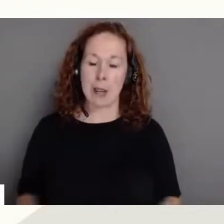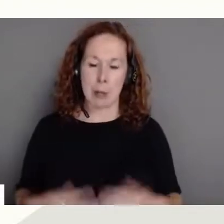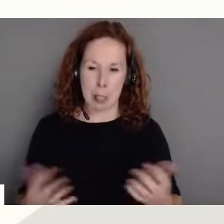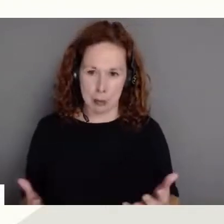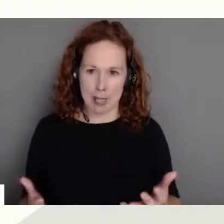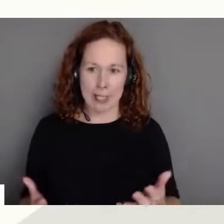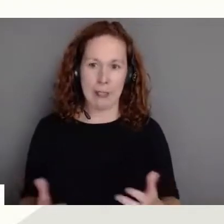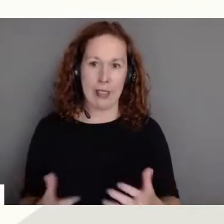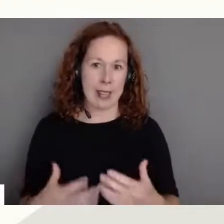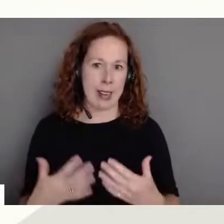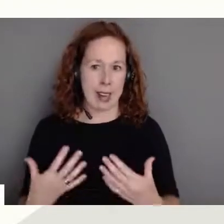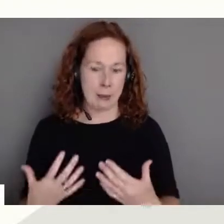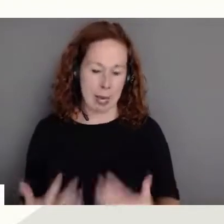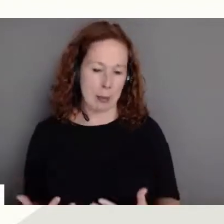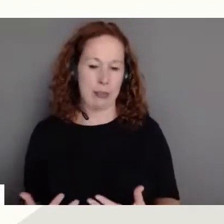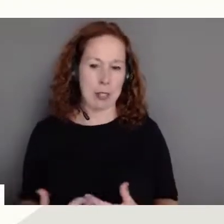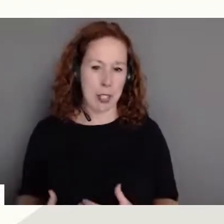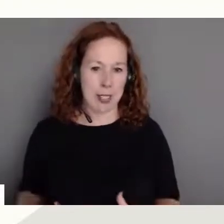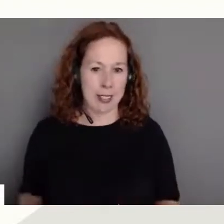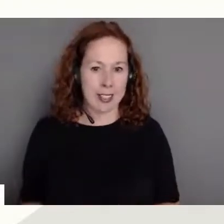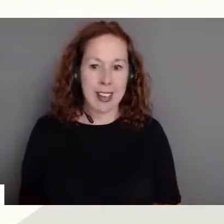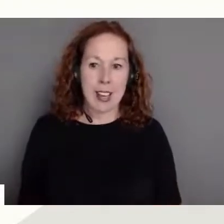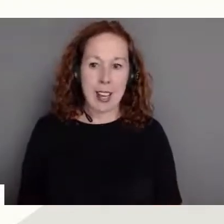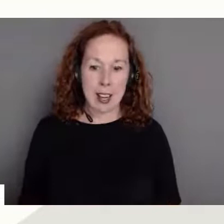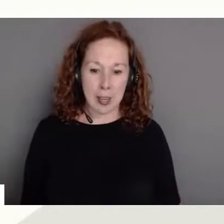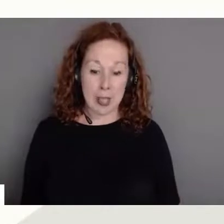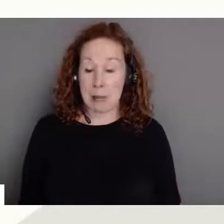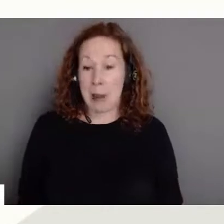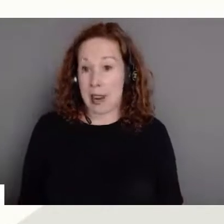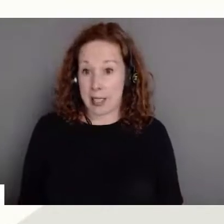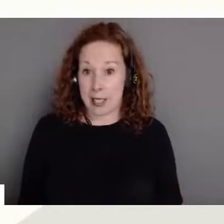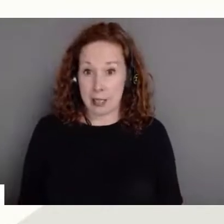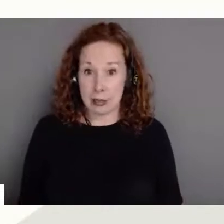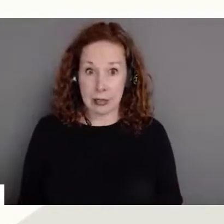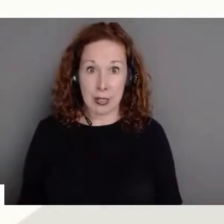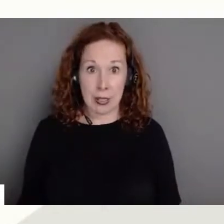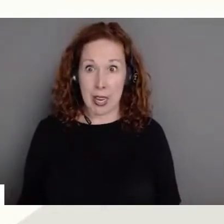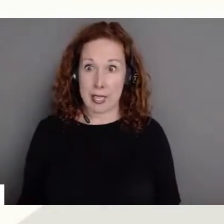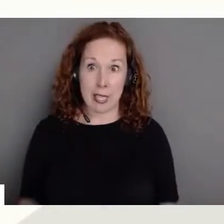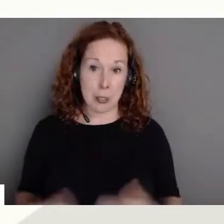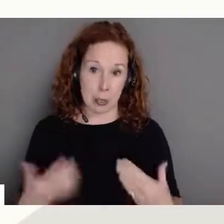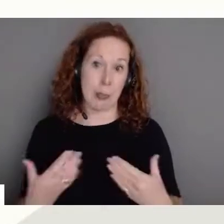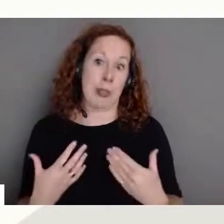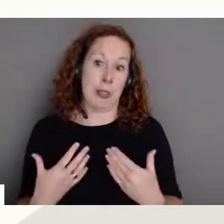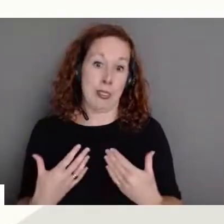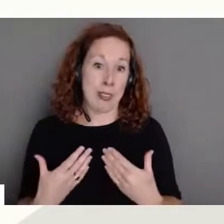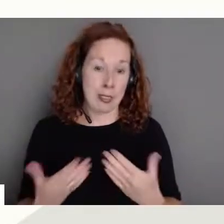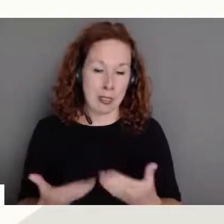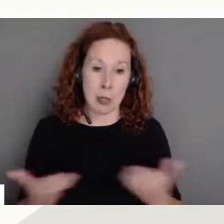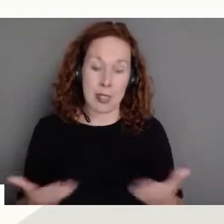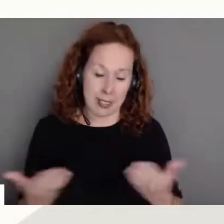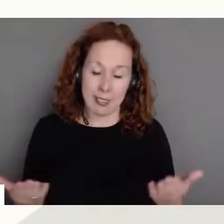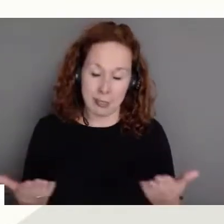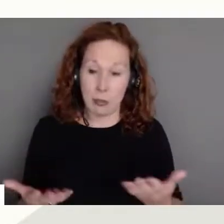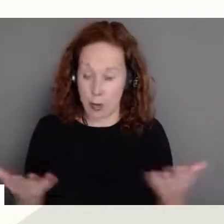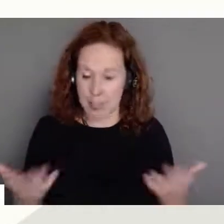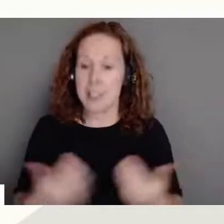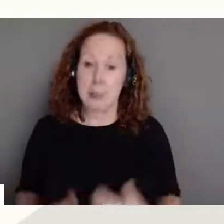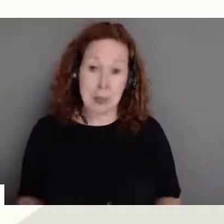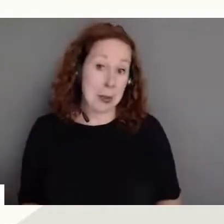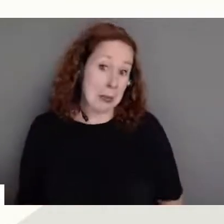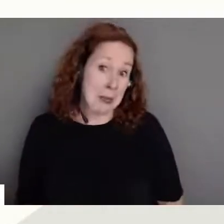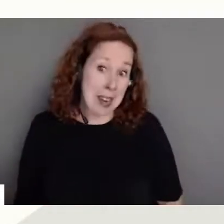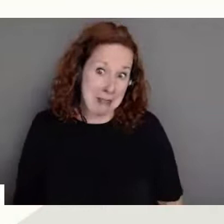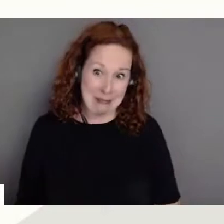voice in that perspective and my profession and the yeah. impact of as an interpreter using